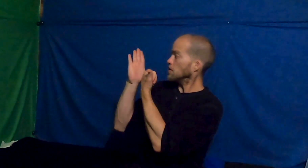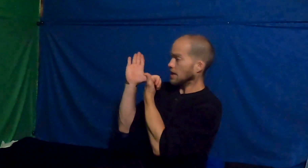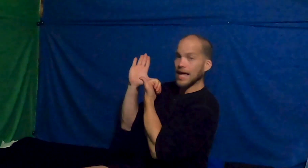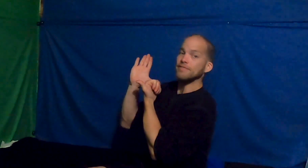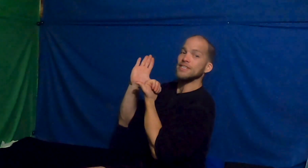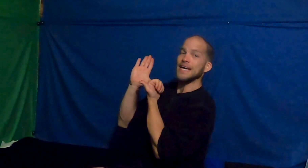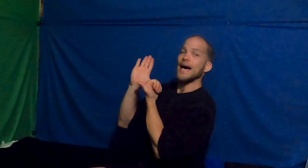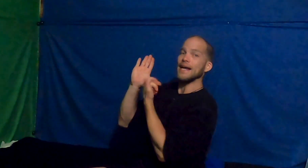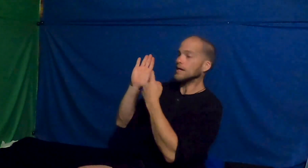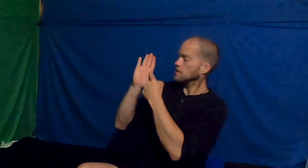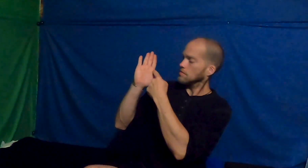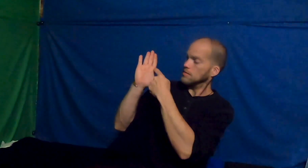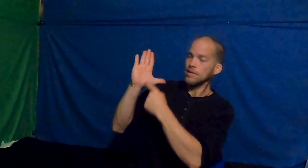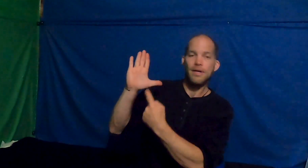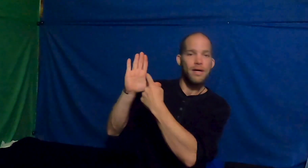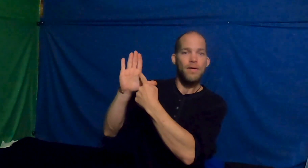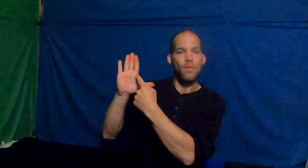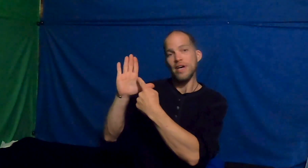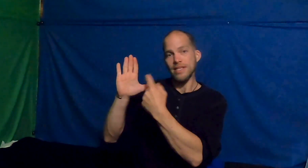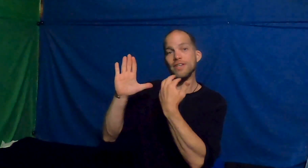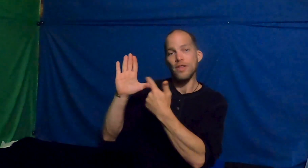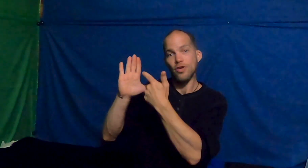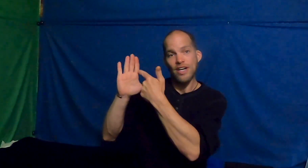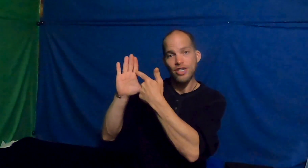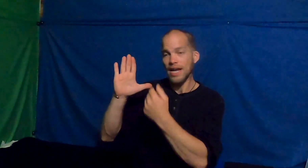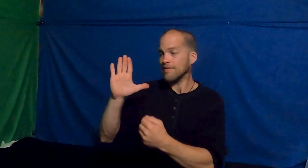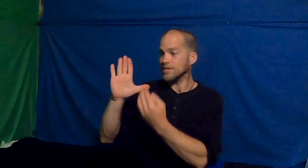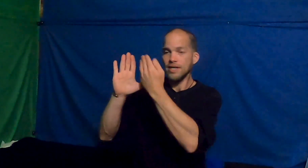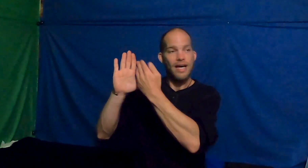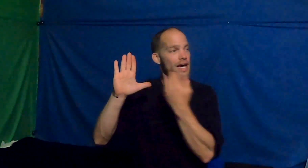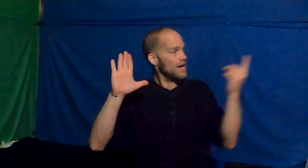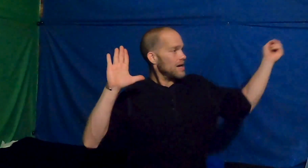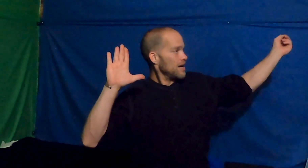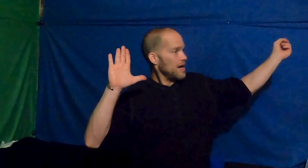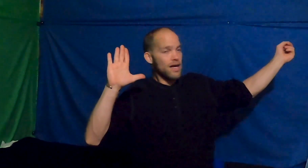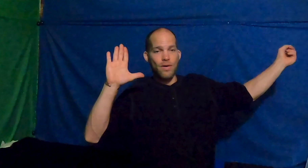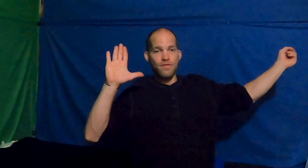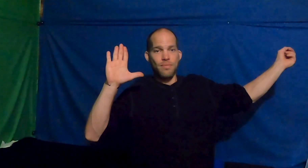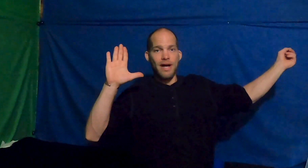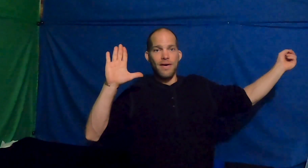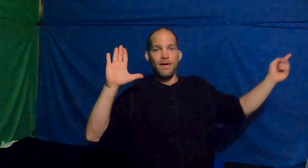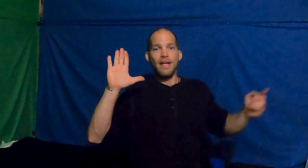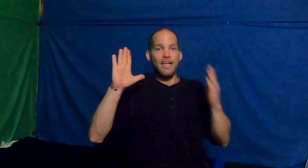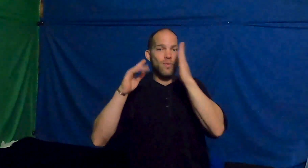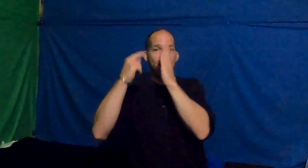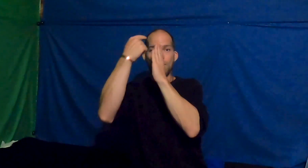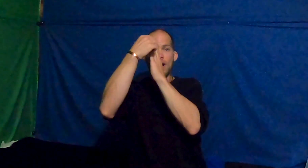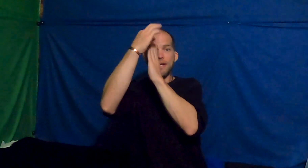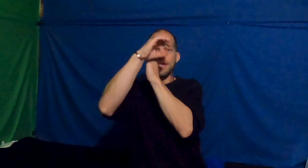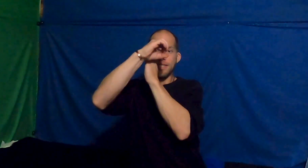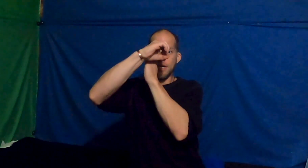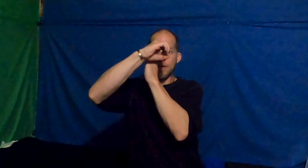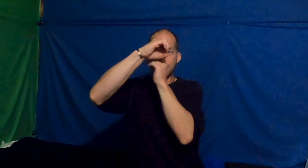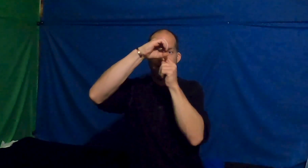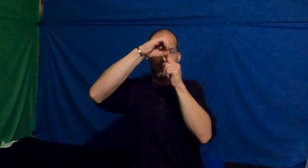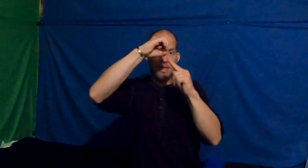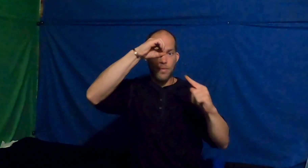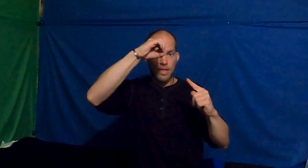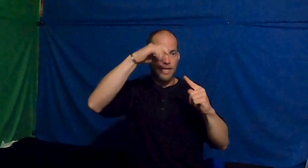the left side. We consider the direction left, and it goes from there. That's why the right is literally that same thing with now